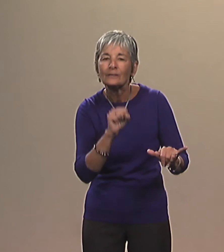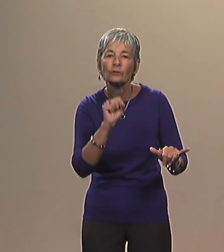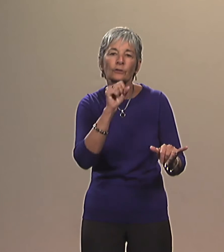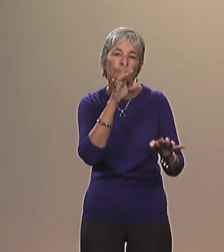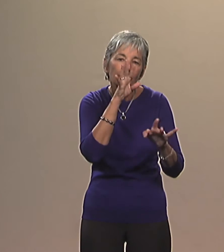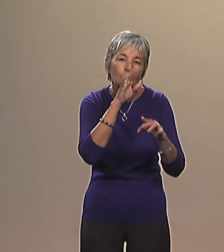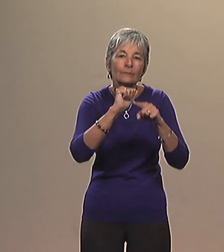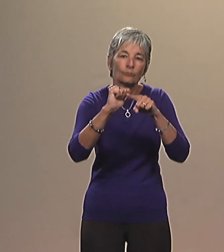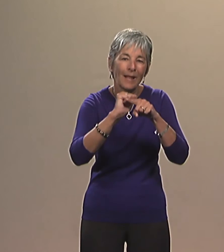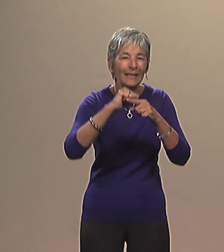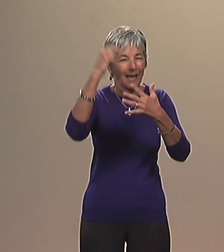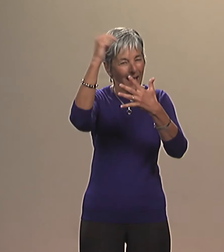so on.